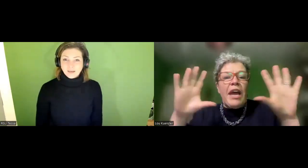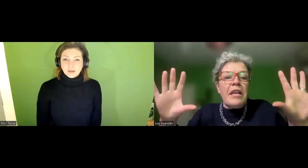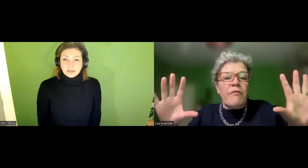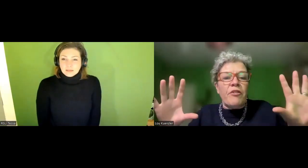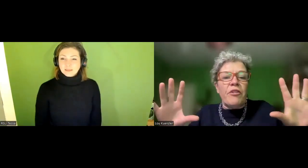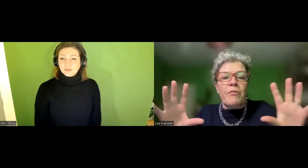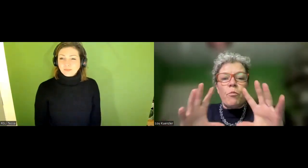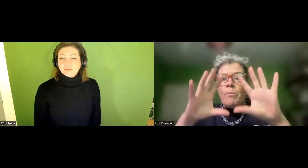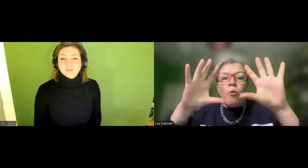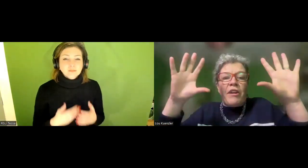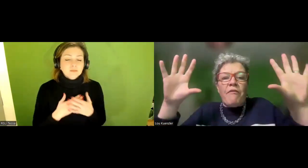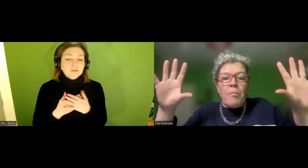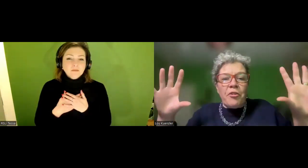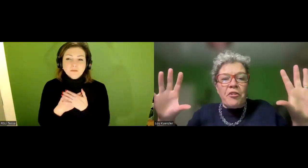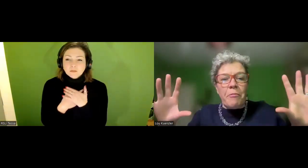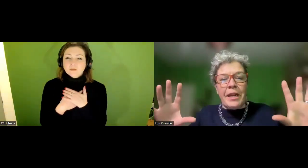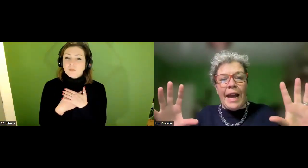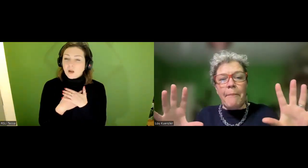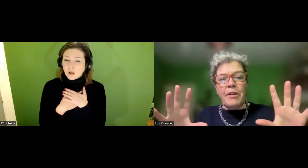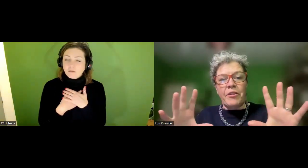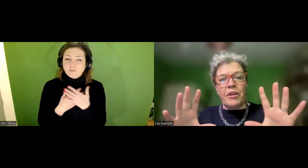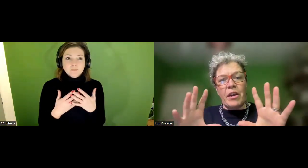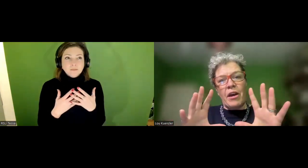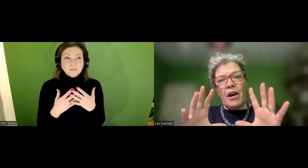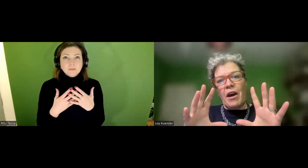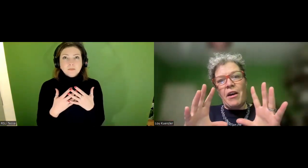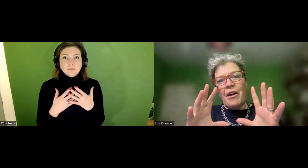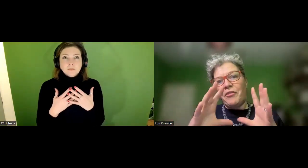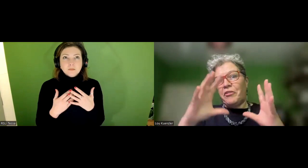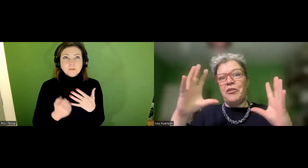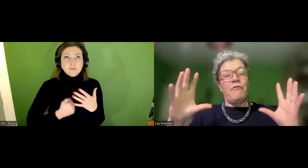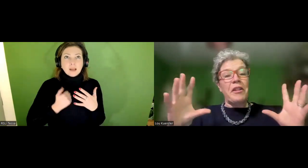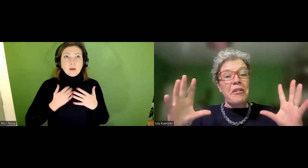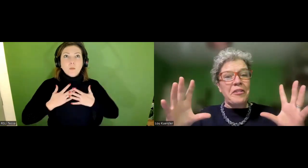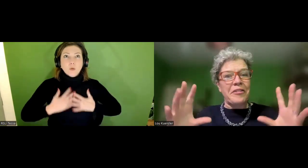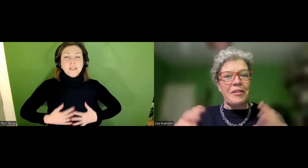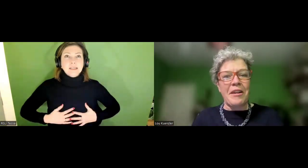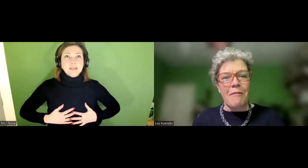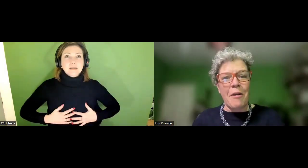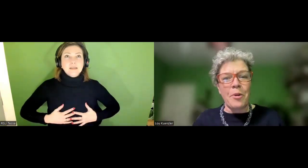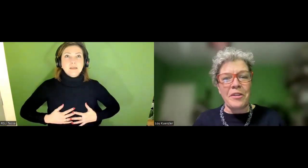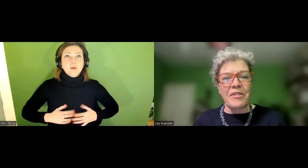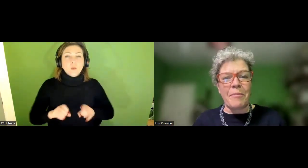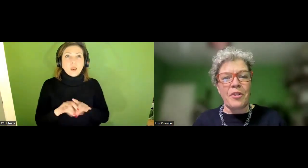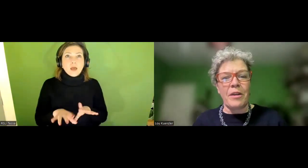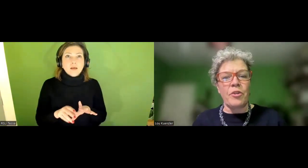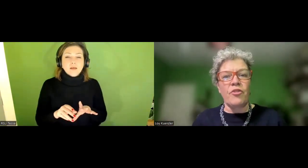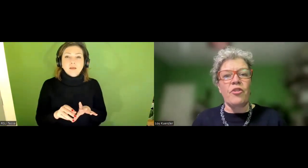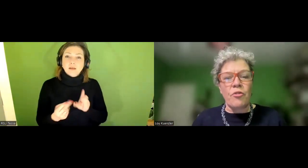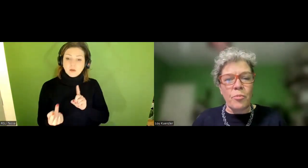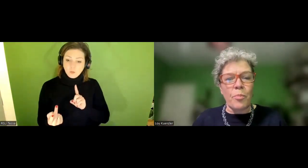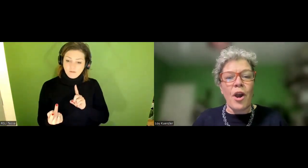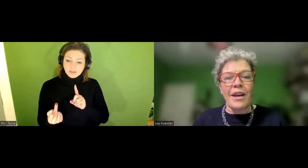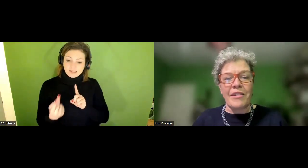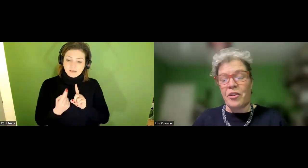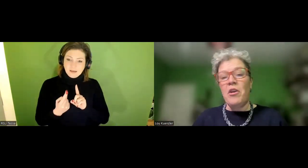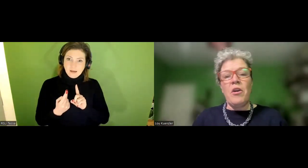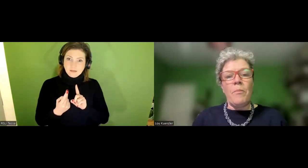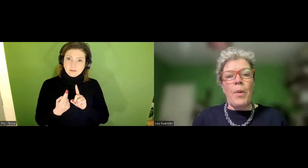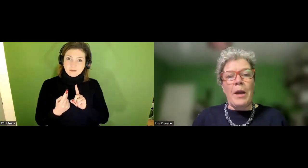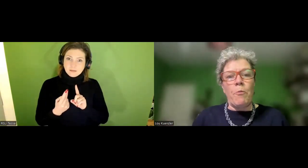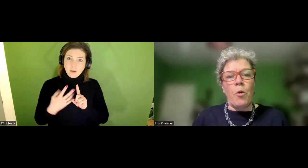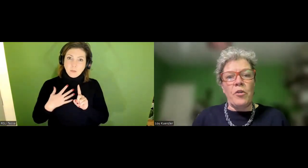way that any of us in whatever body we inhabit are just sort of visitors in our own body sometimes, and so